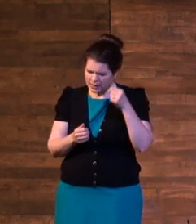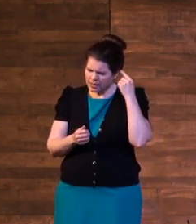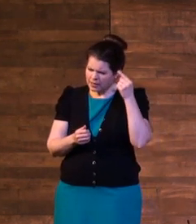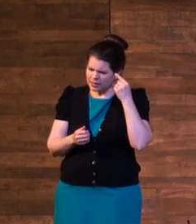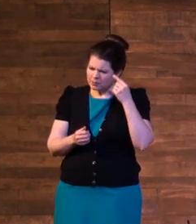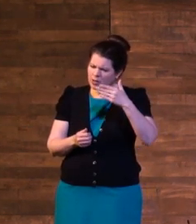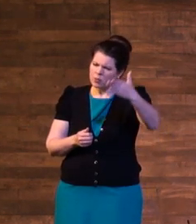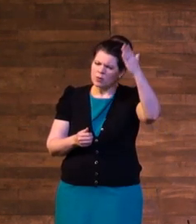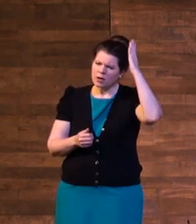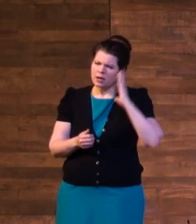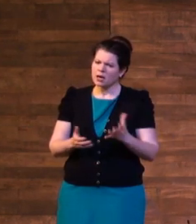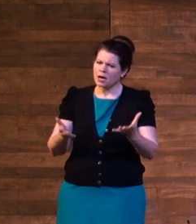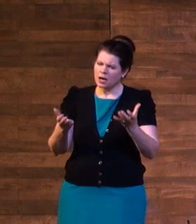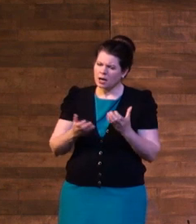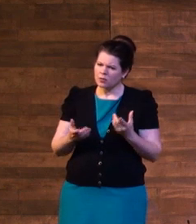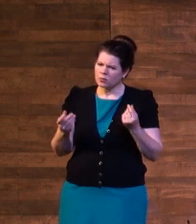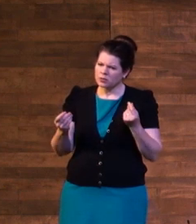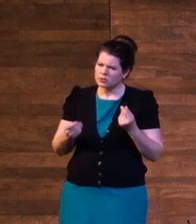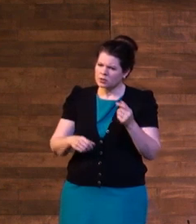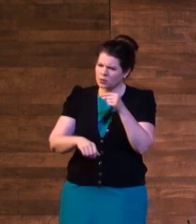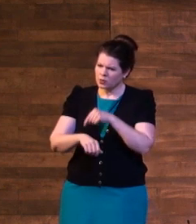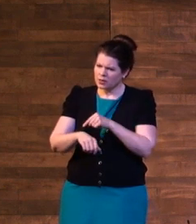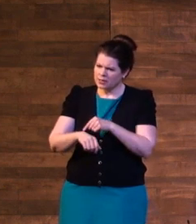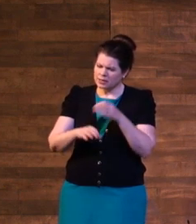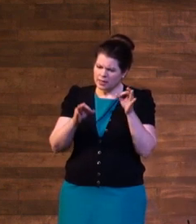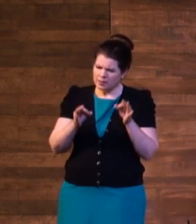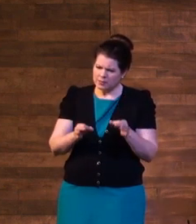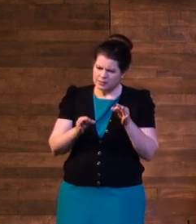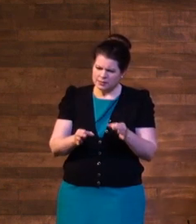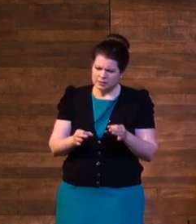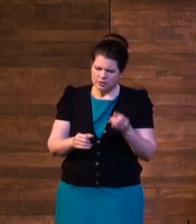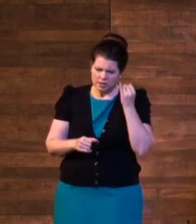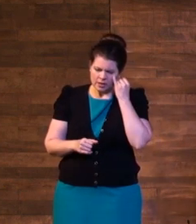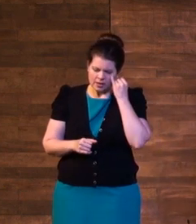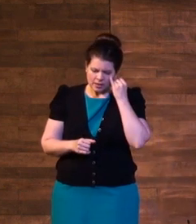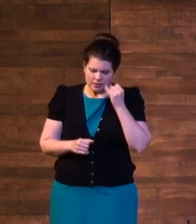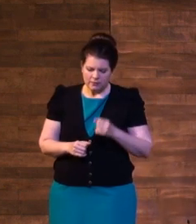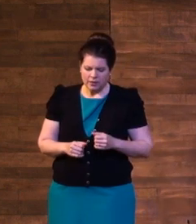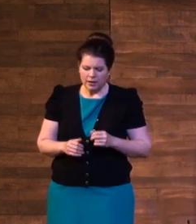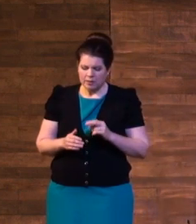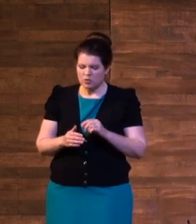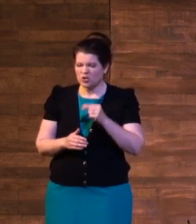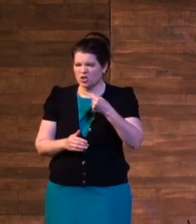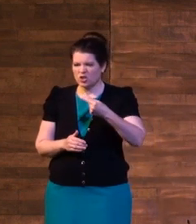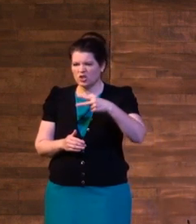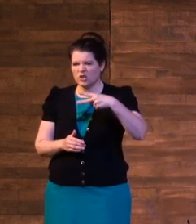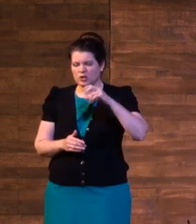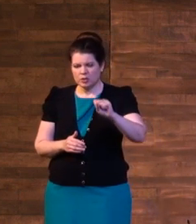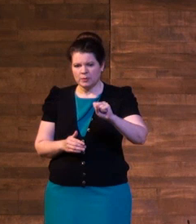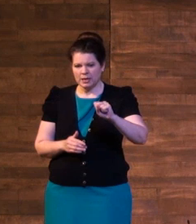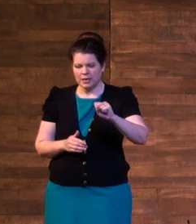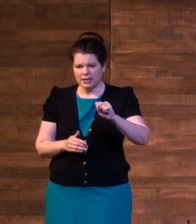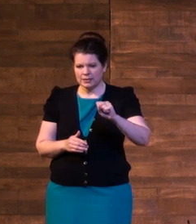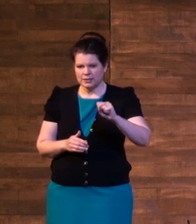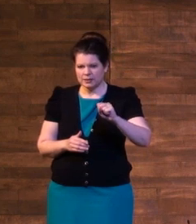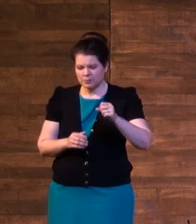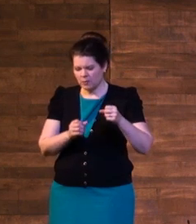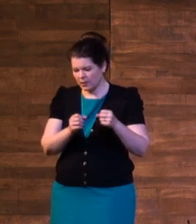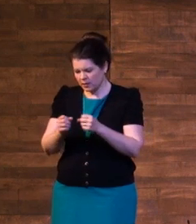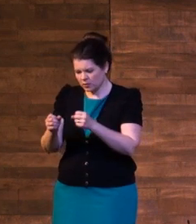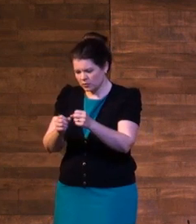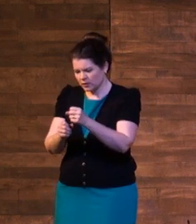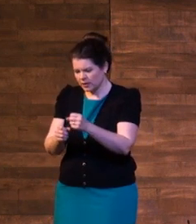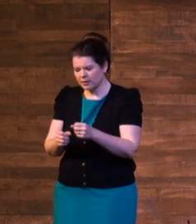to travel someplace and I pull out my GPS on my phone, well, God, I want you to direct my